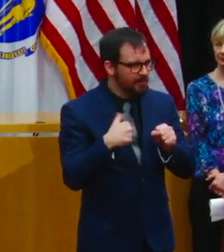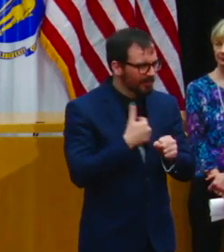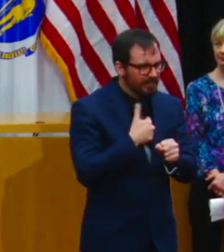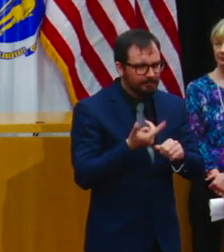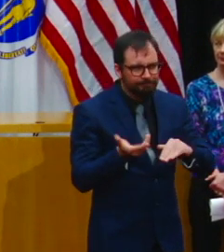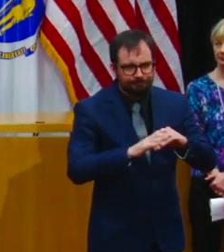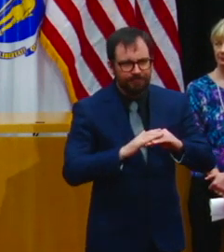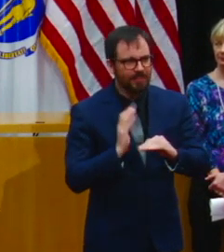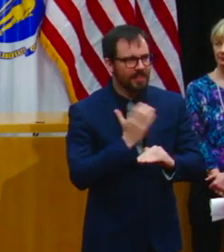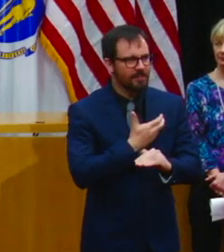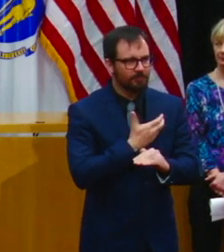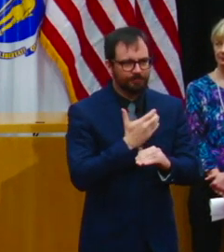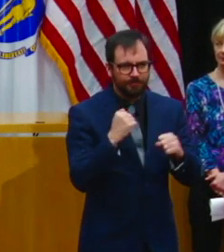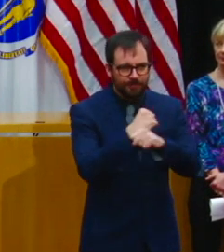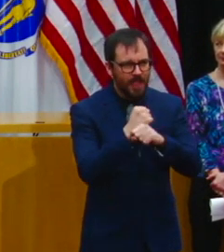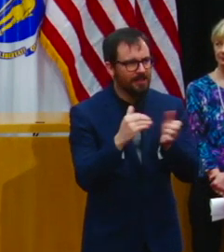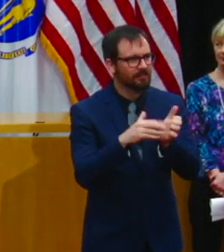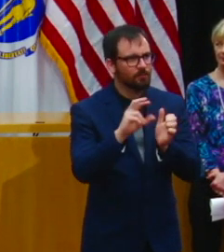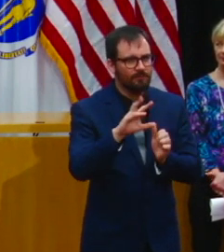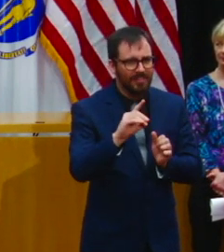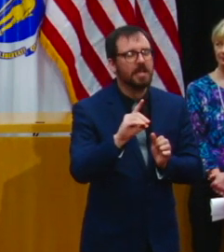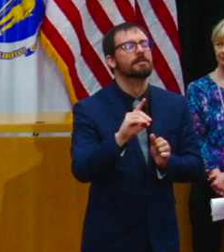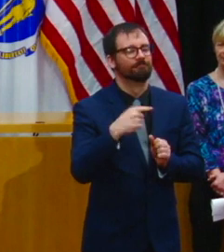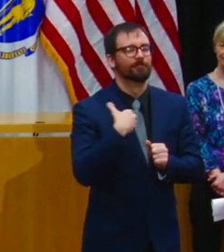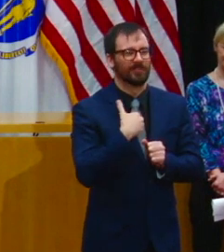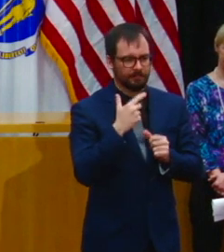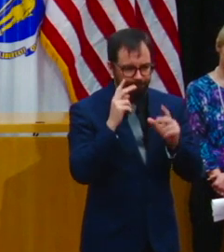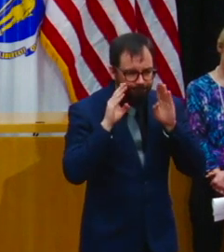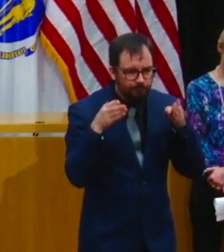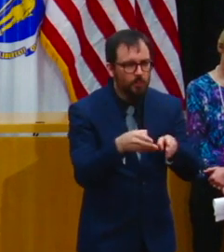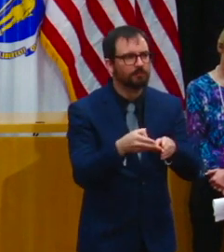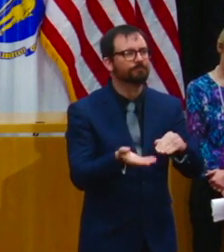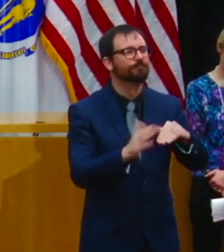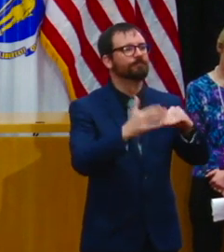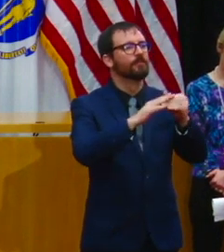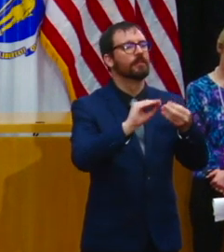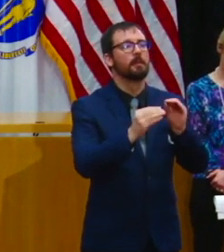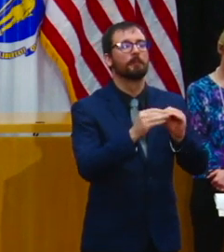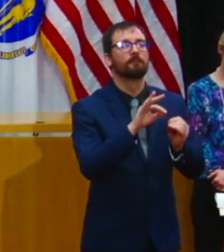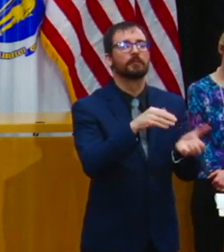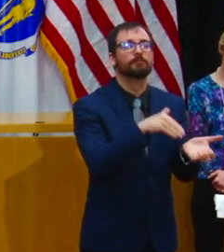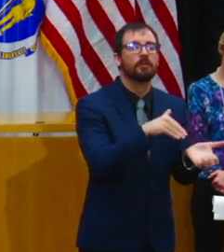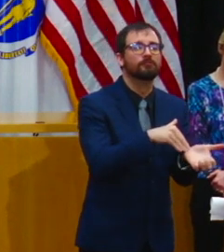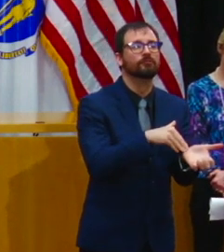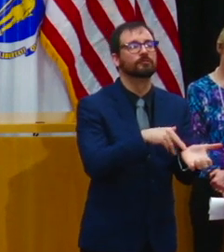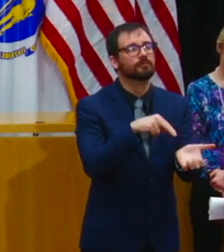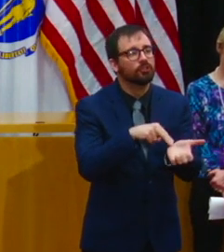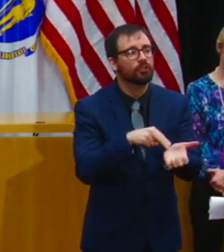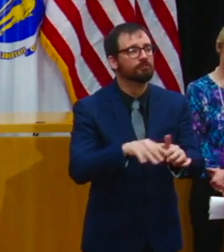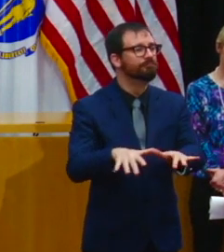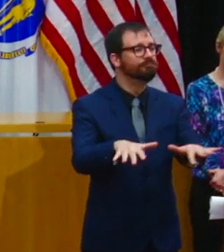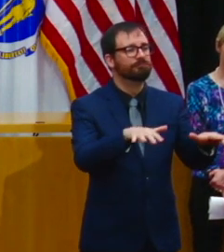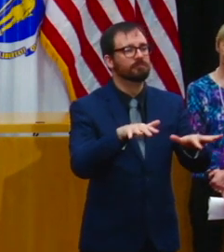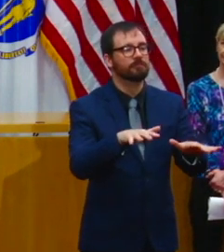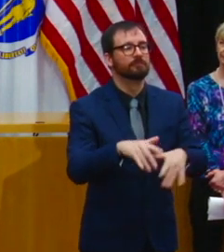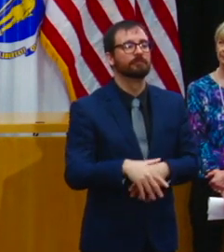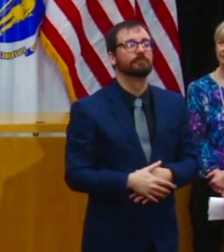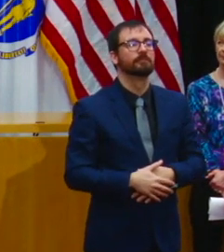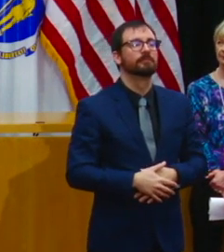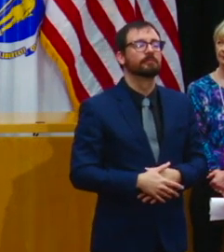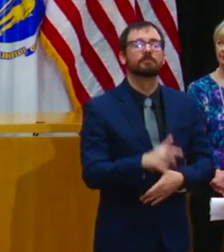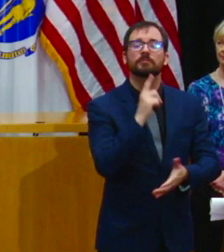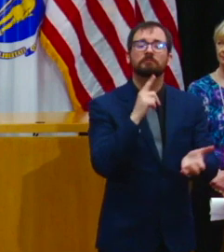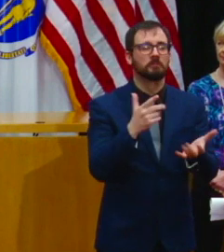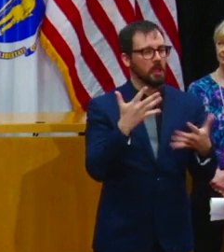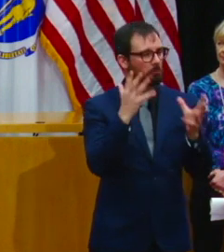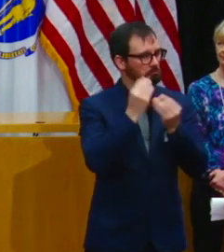So far, we've made it simple for our medical professionals to work at different hospitals and in different specialties. We've made it possible to bring more manpower